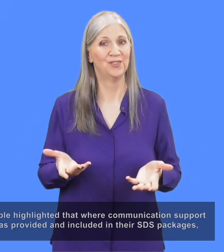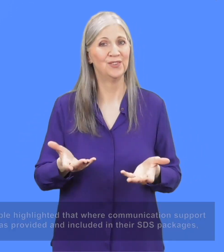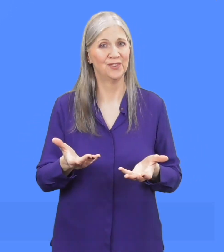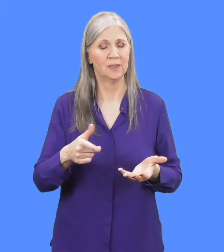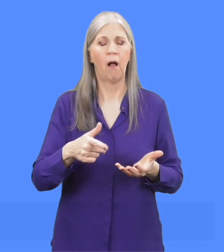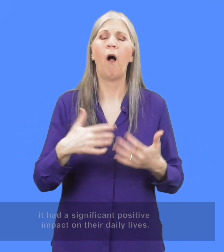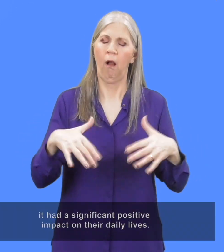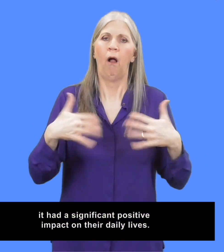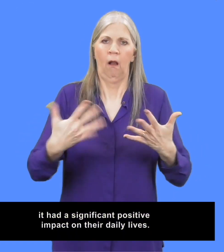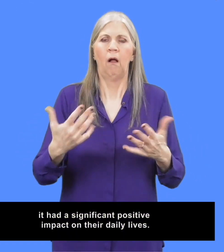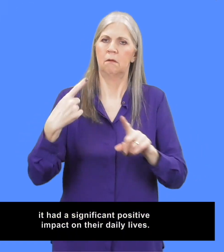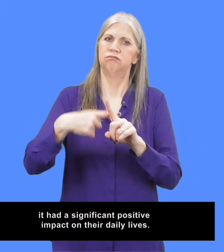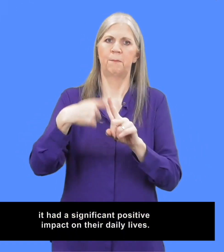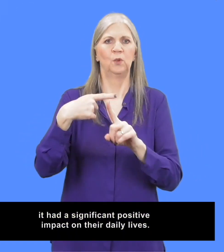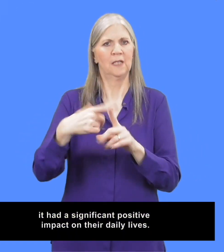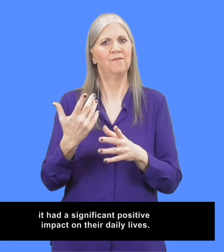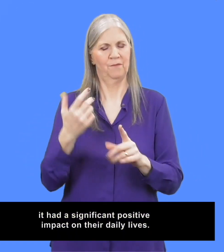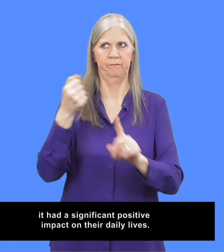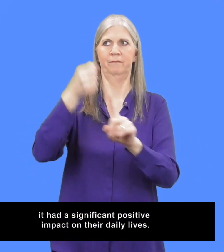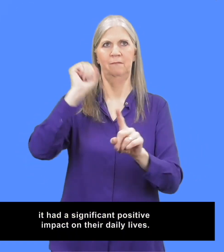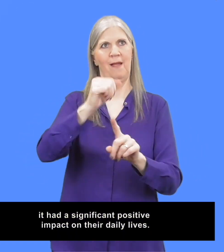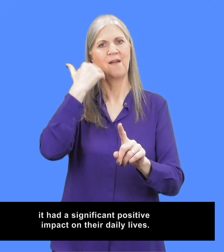it had a significant positive impact on their daily lives.